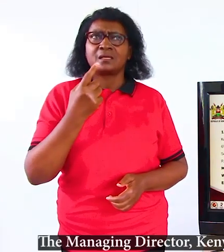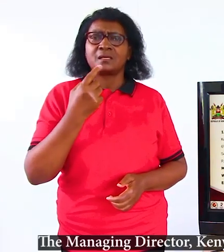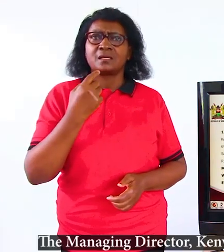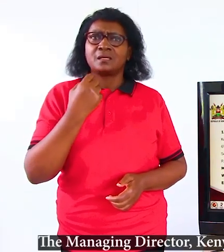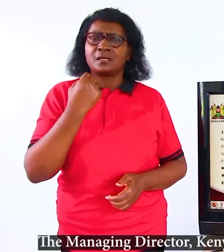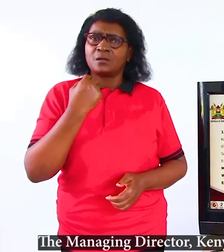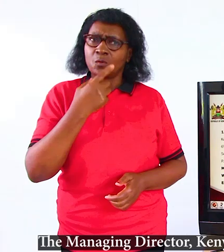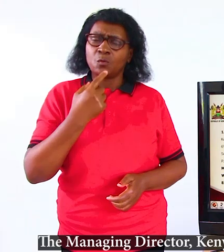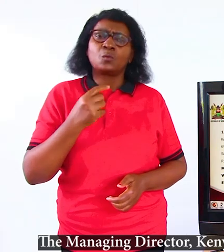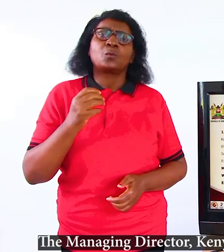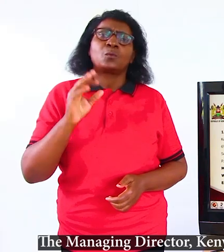the Managing Director,